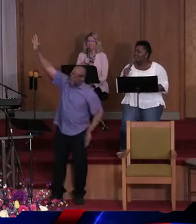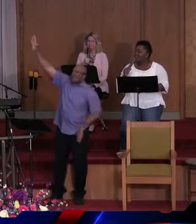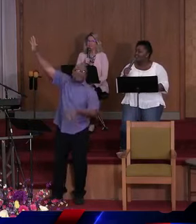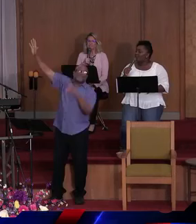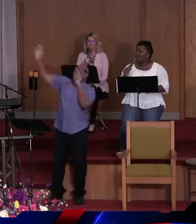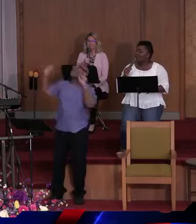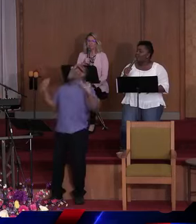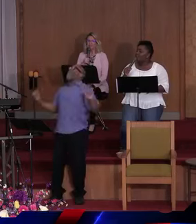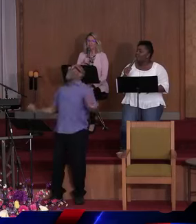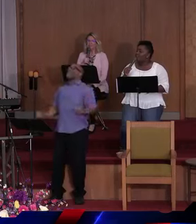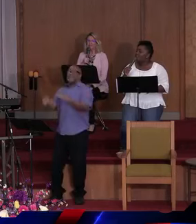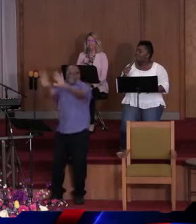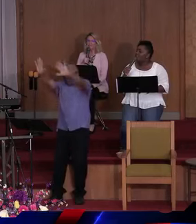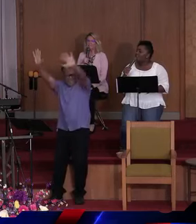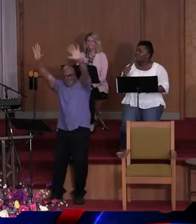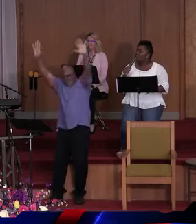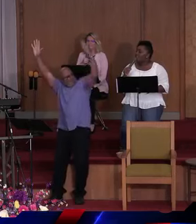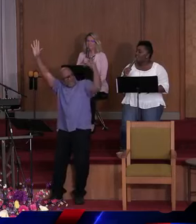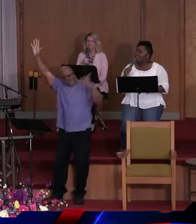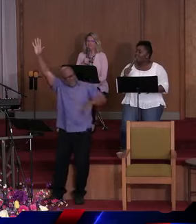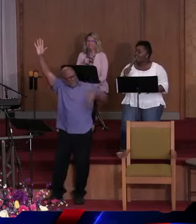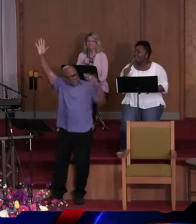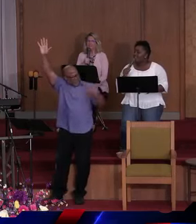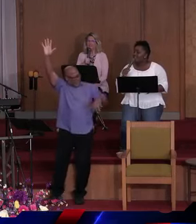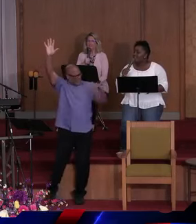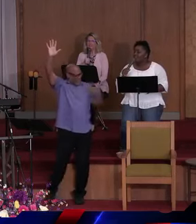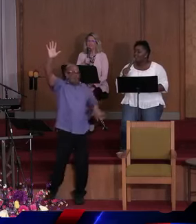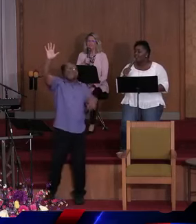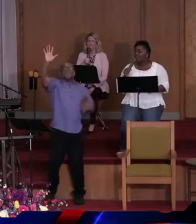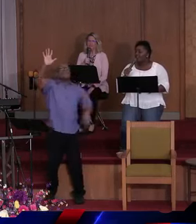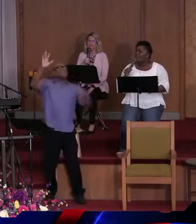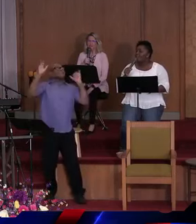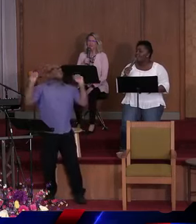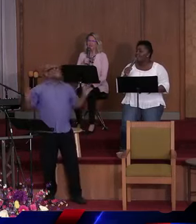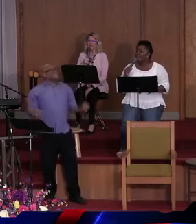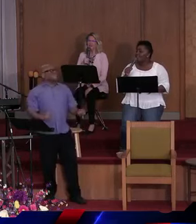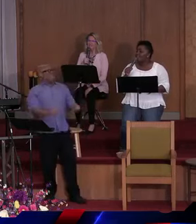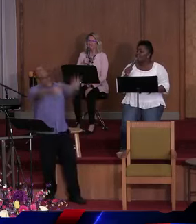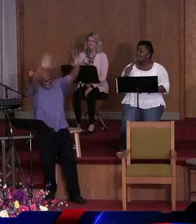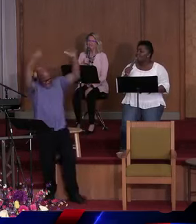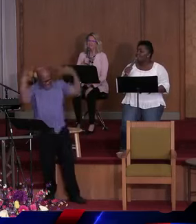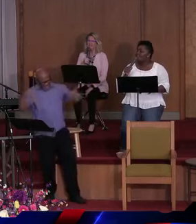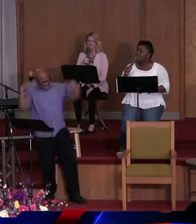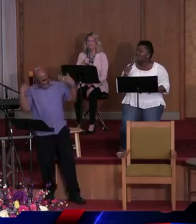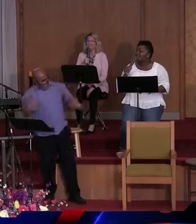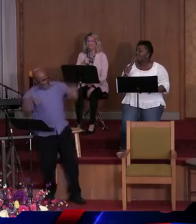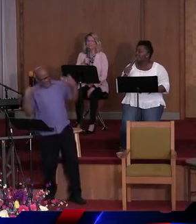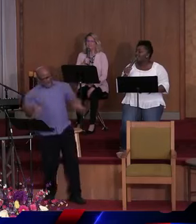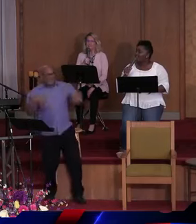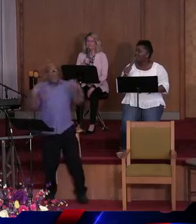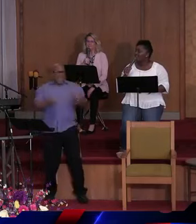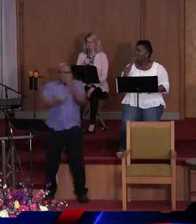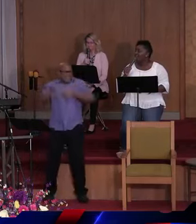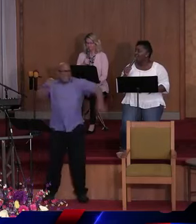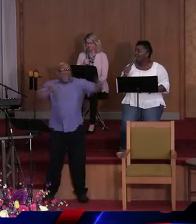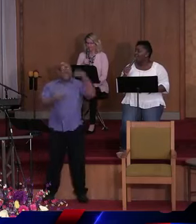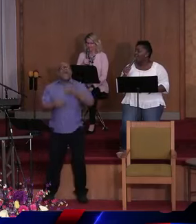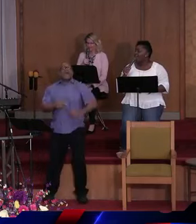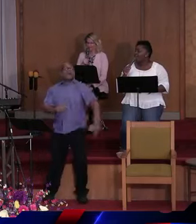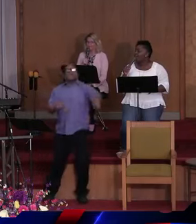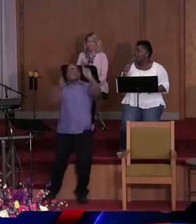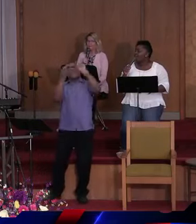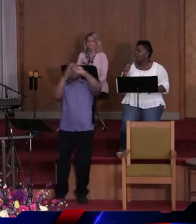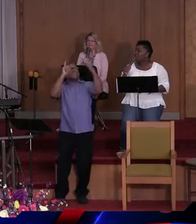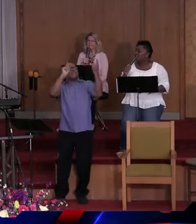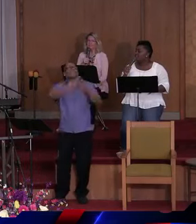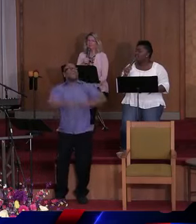amazing. It's amazing. It's amazing. Amazing. It's amazing. Everybody here say,